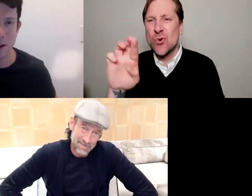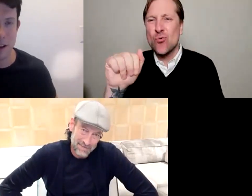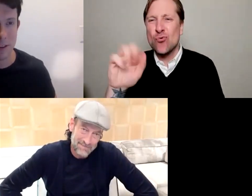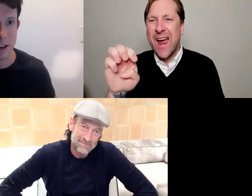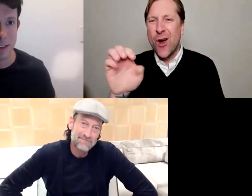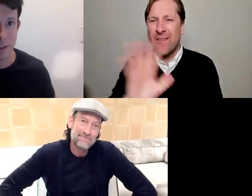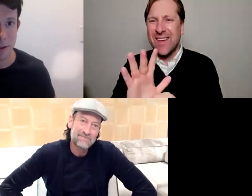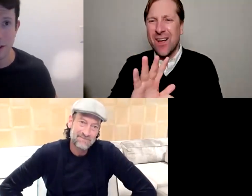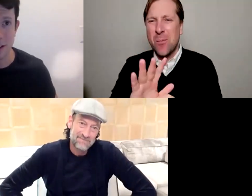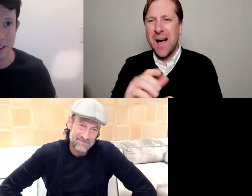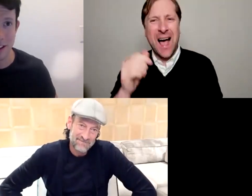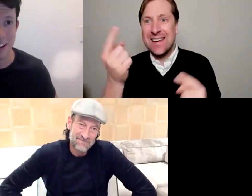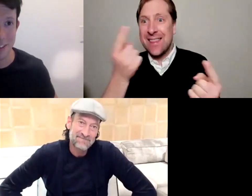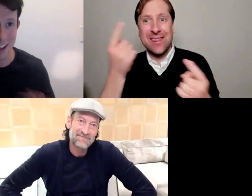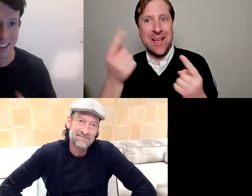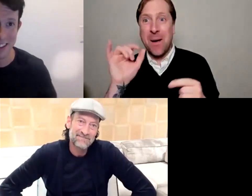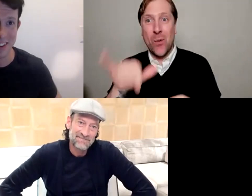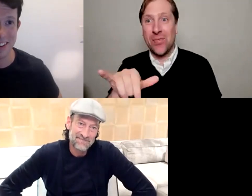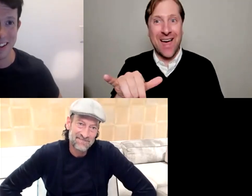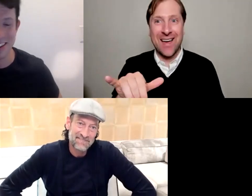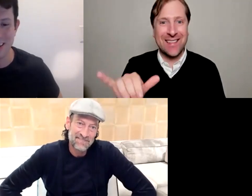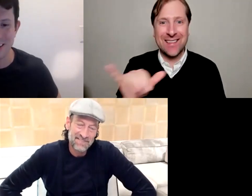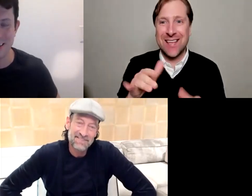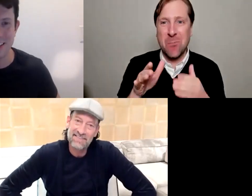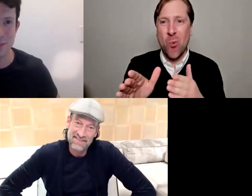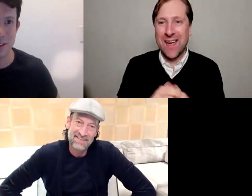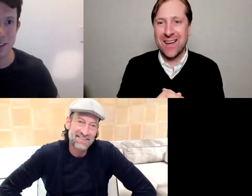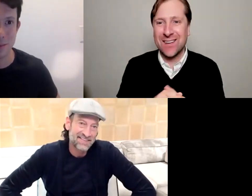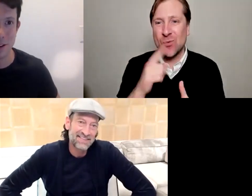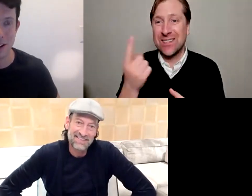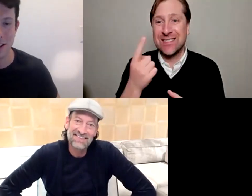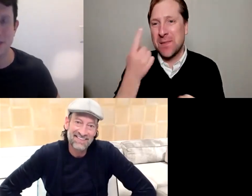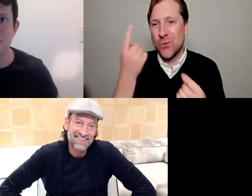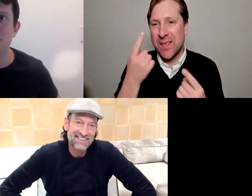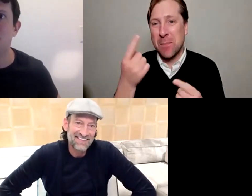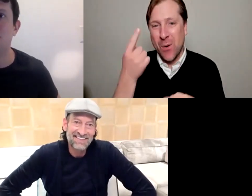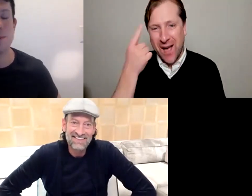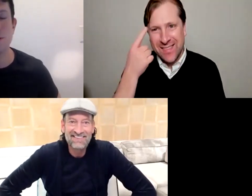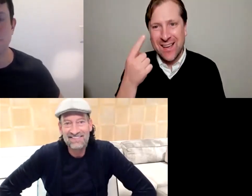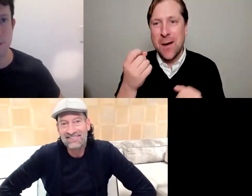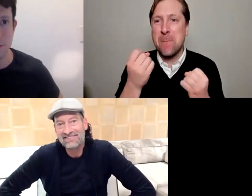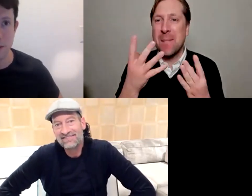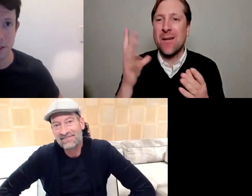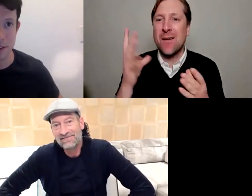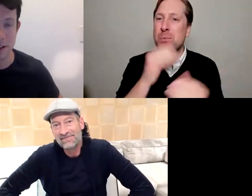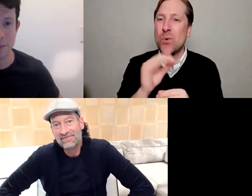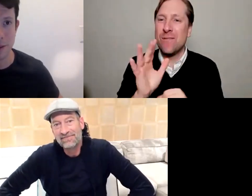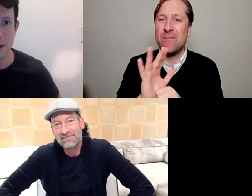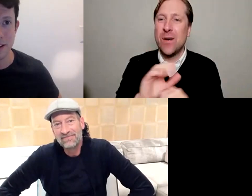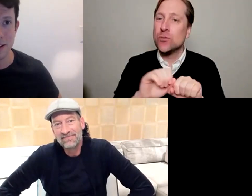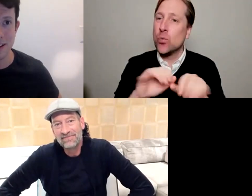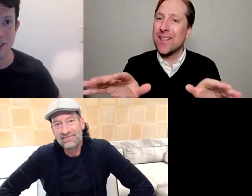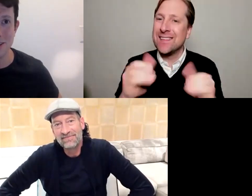you're like, wow, I didn't think about any of that like that. And, you know, it's something to think about. I think a lot of beautiful films came out this year,